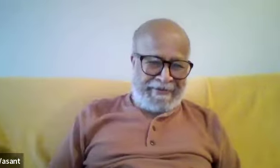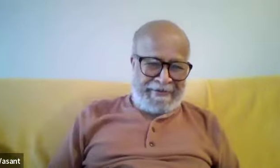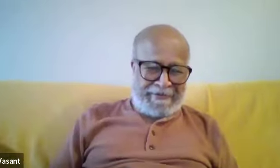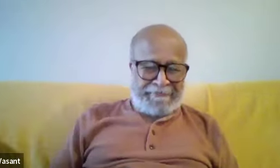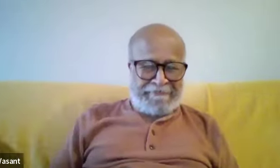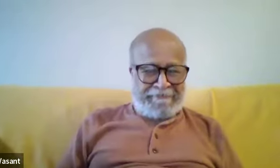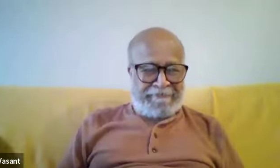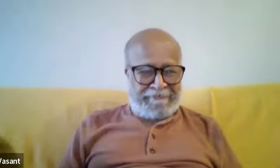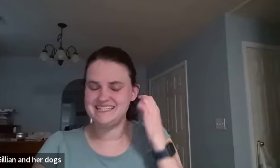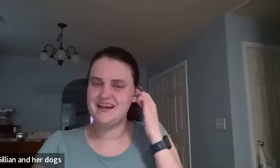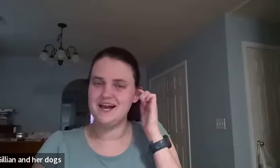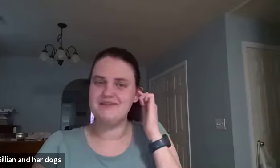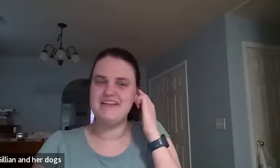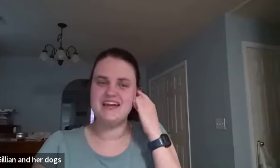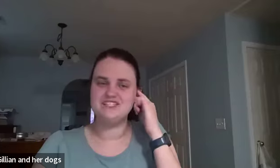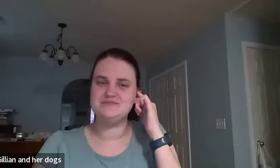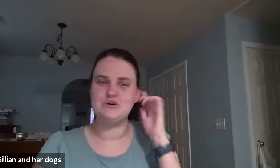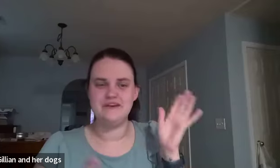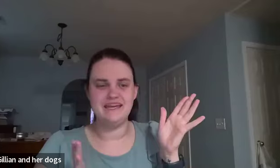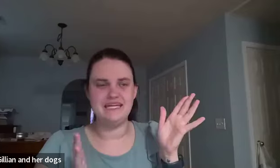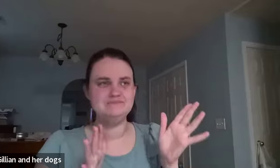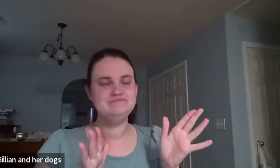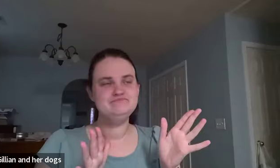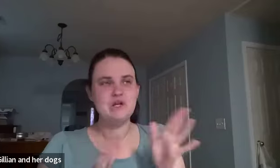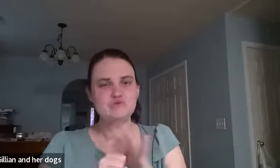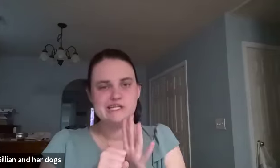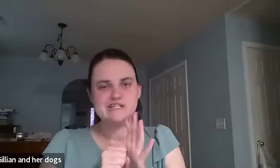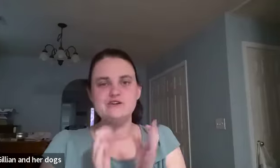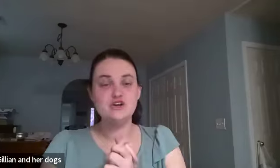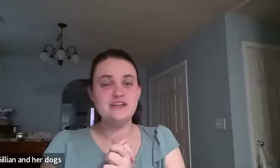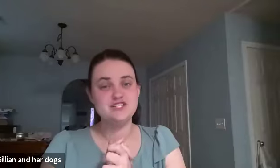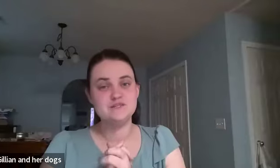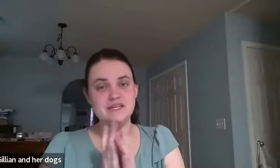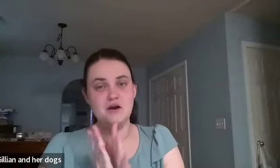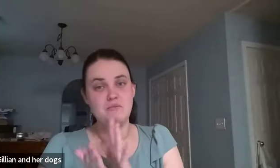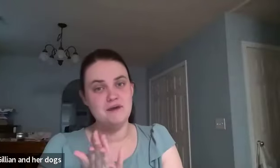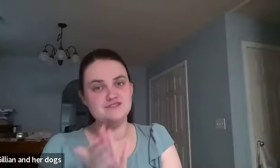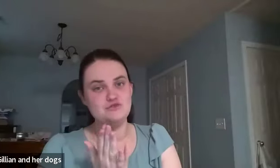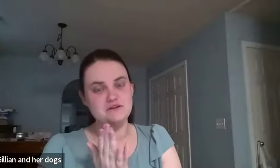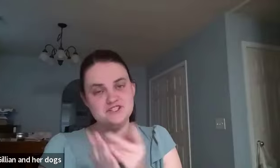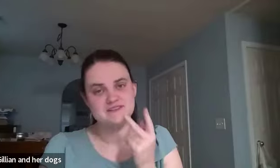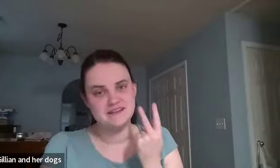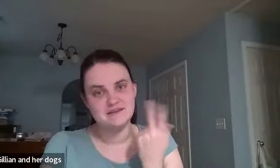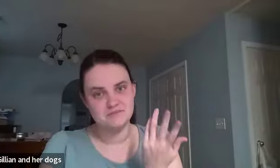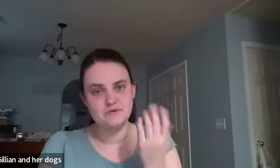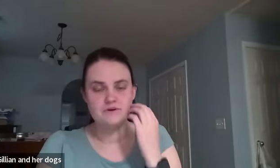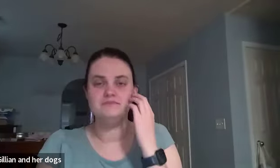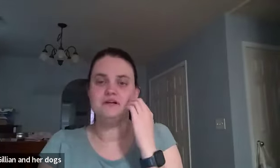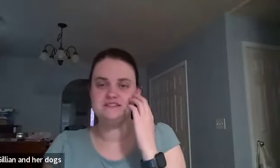So this one's just one I've seen. That's just more of a regional, could even just be my school. We've just signed kitten before, but